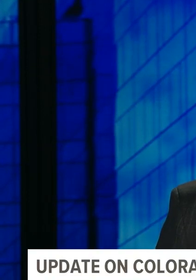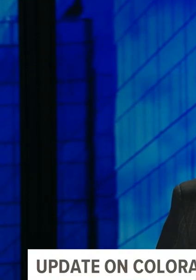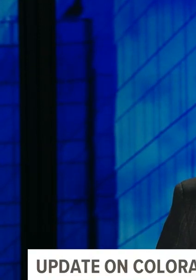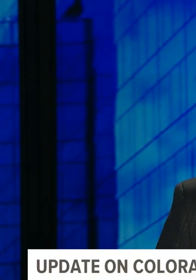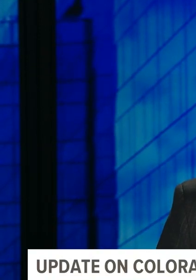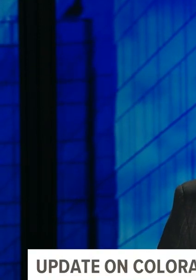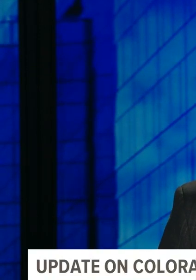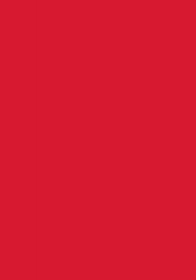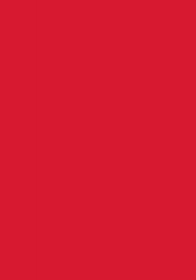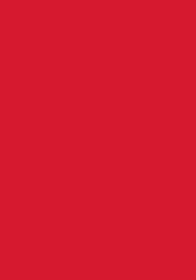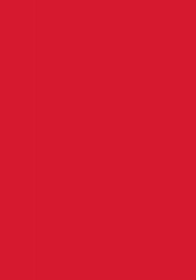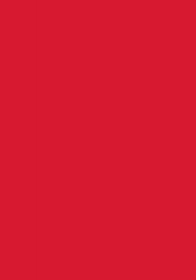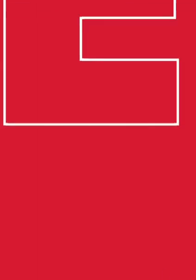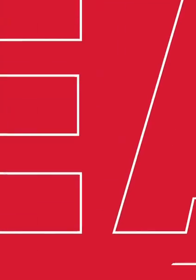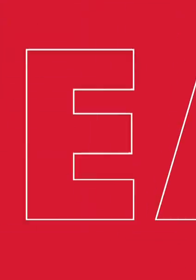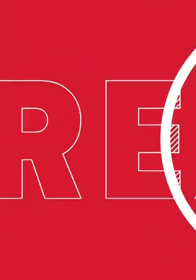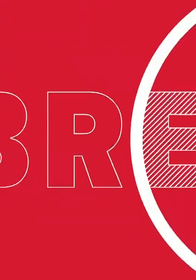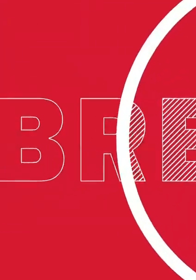9 News.